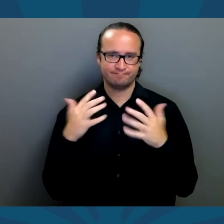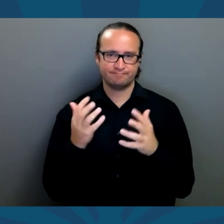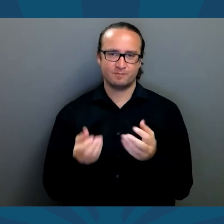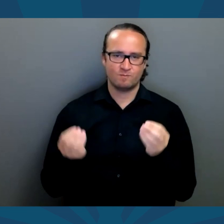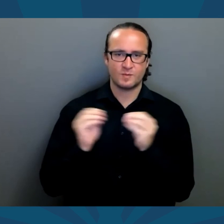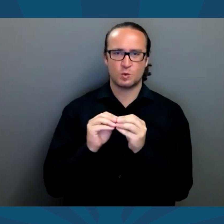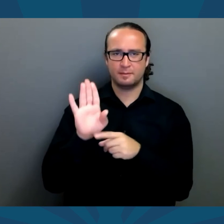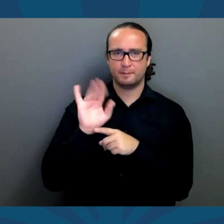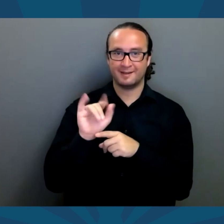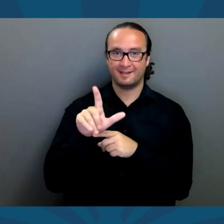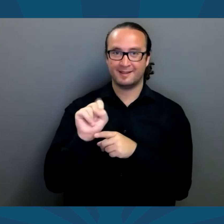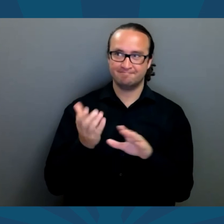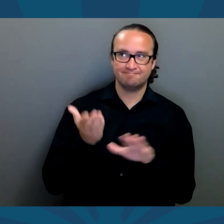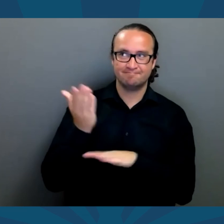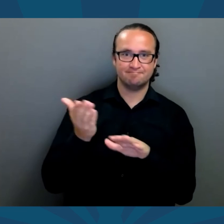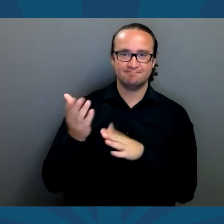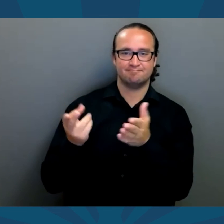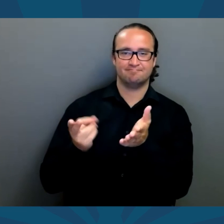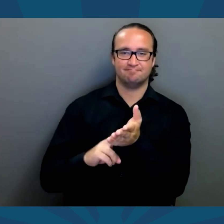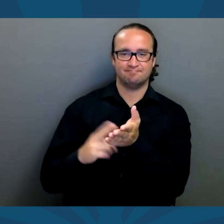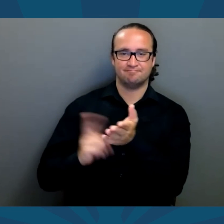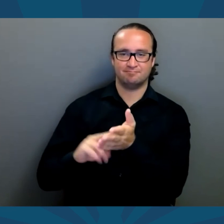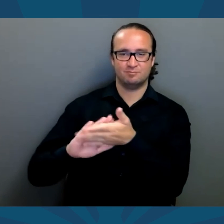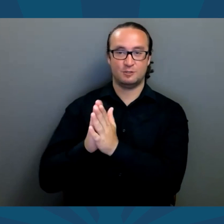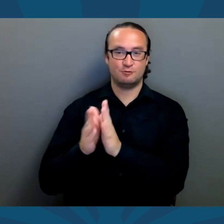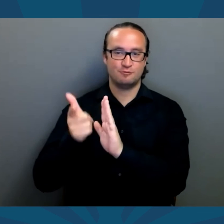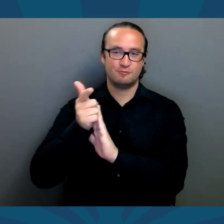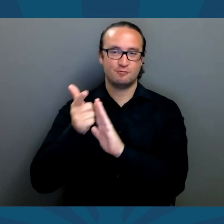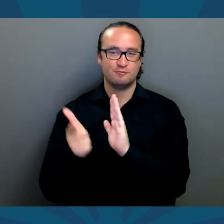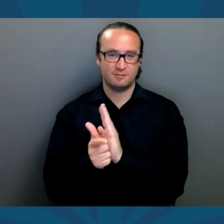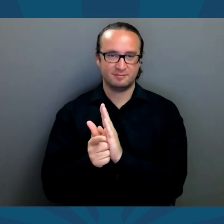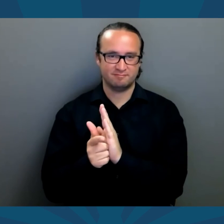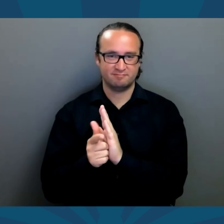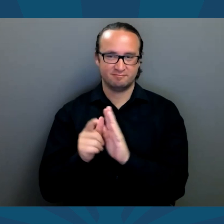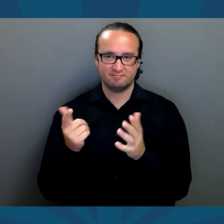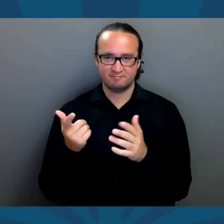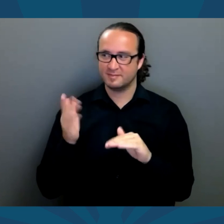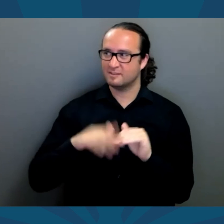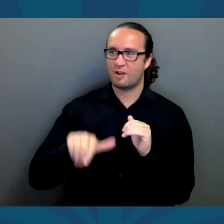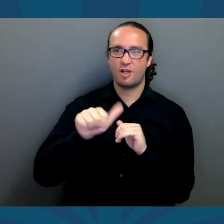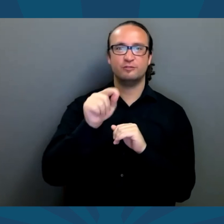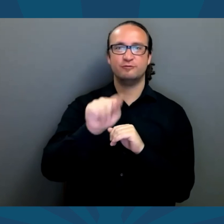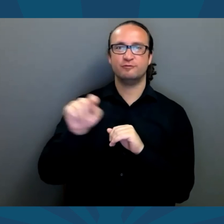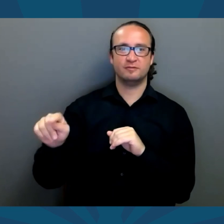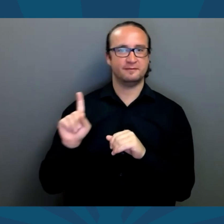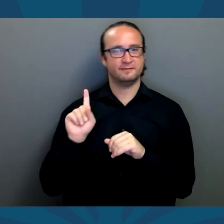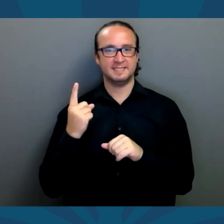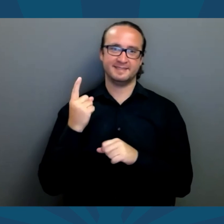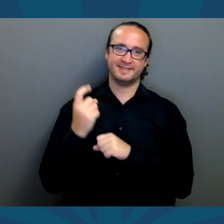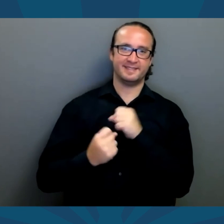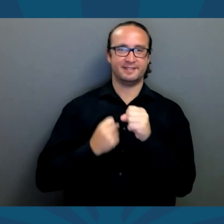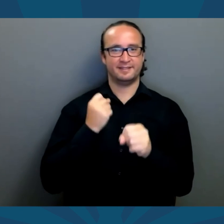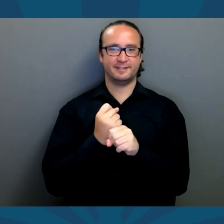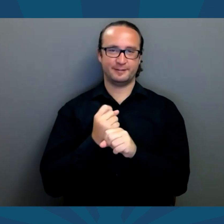In 2021, I had more bills signed into law than any other first-year freshman